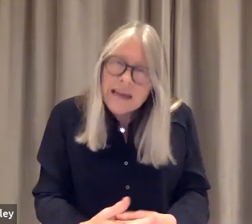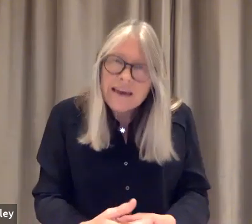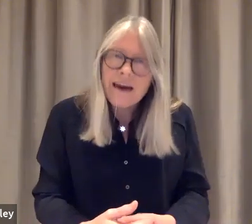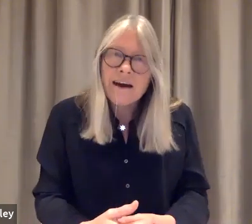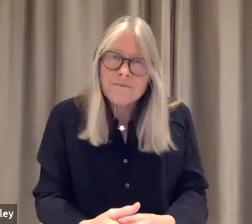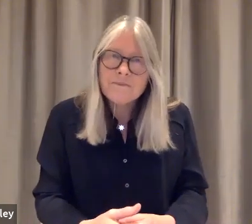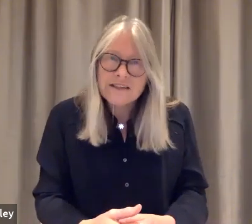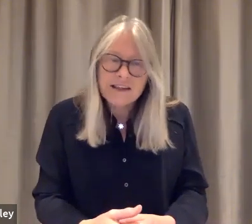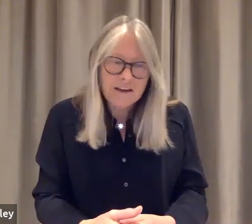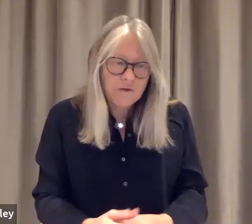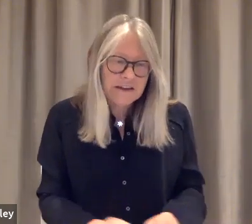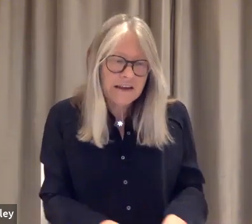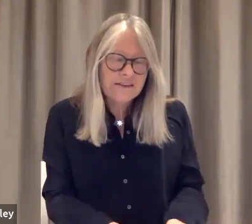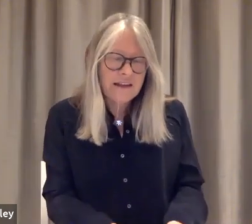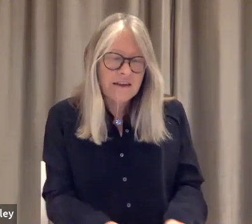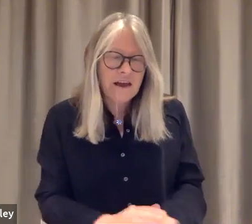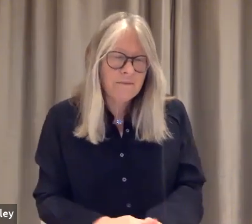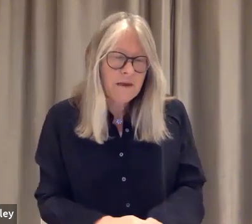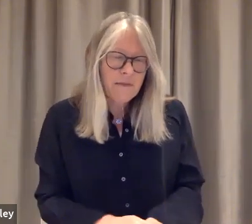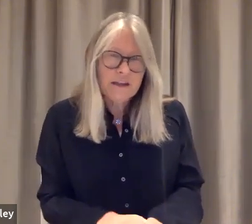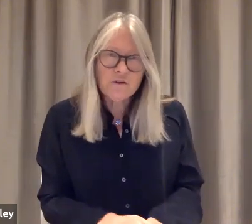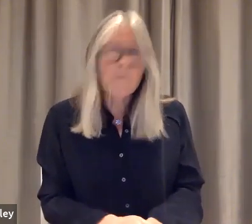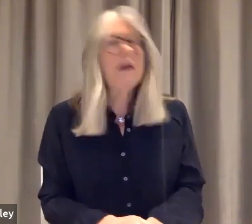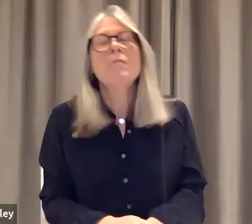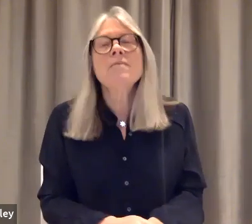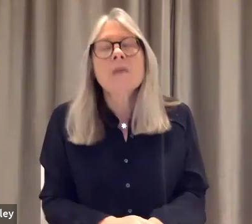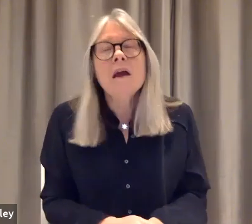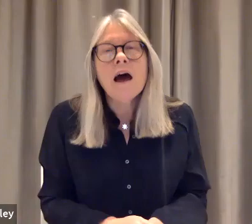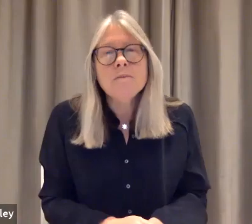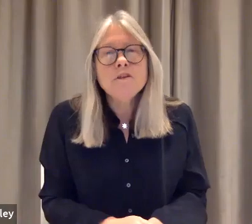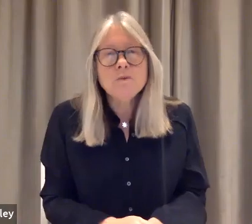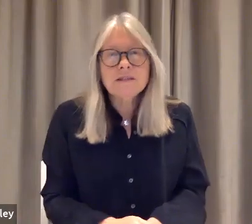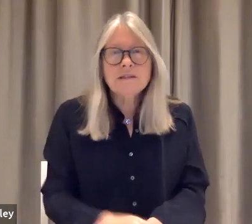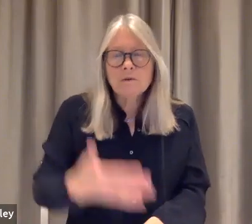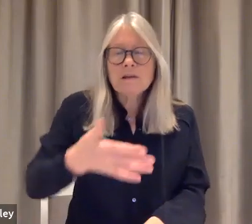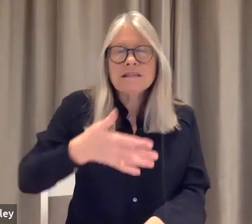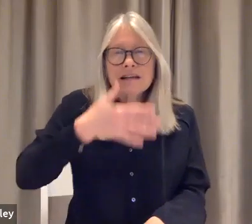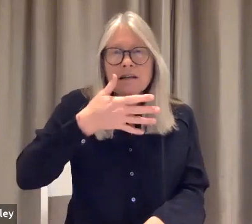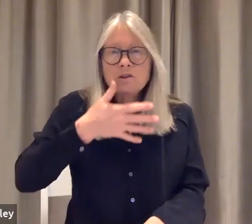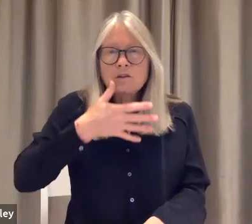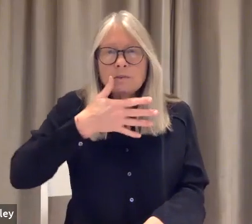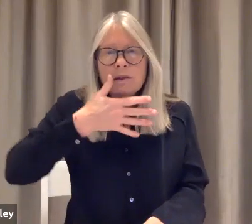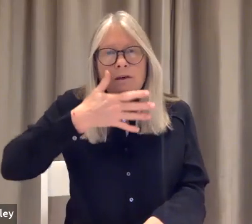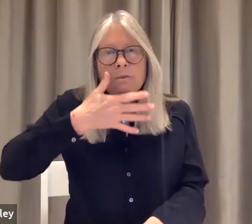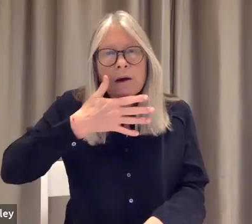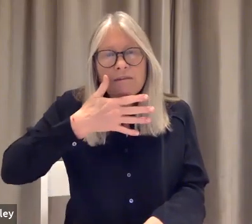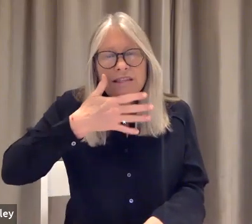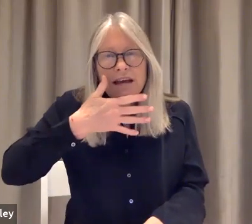meaning, it's the kind of sign that many children will pick up. Juice, so snack time juice, where they will have this hand